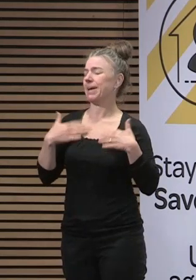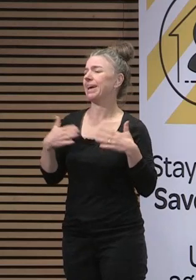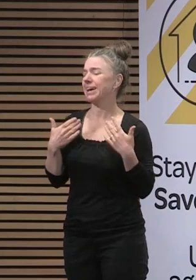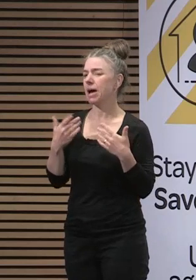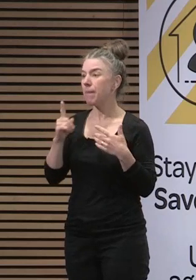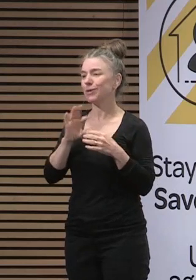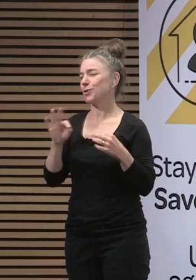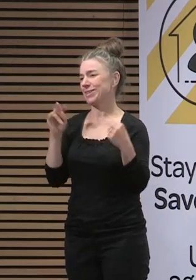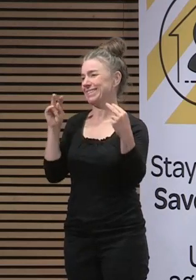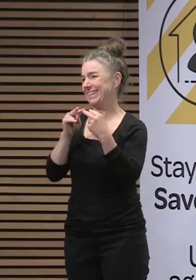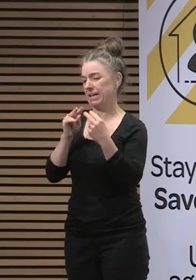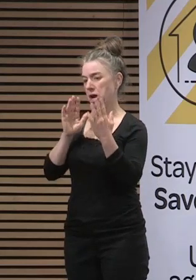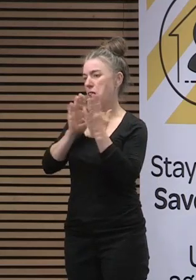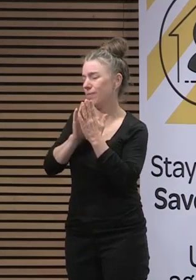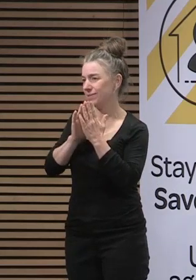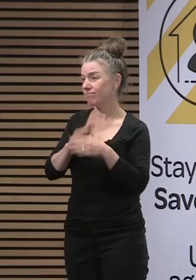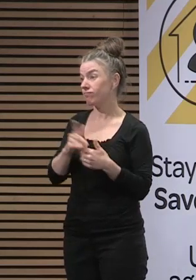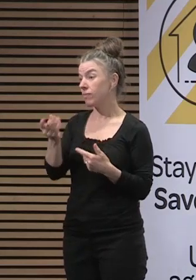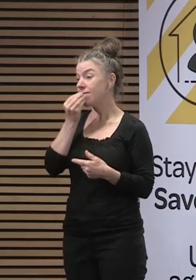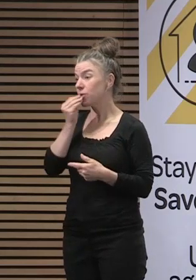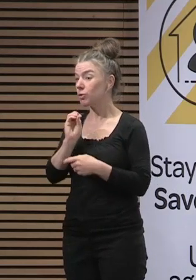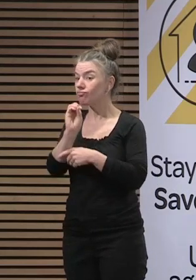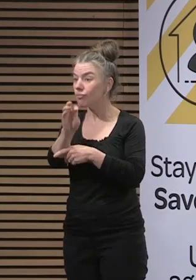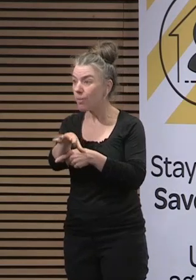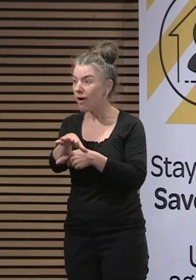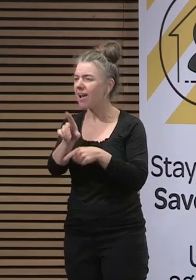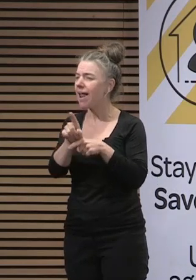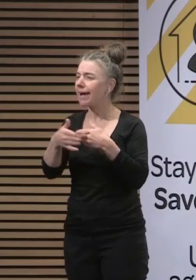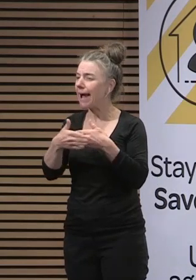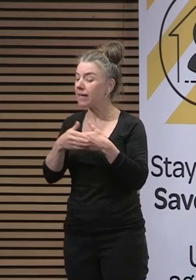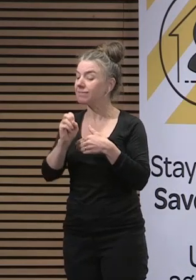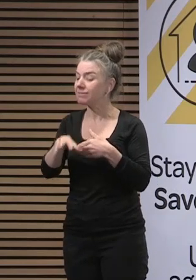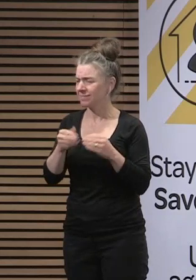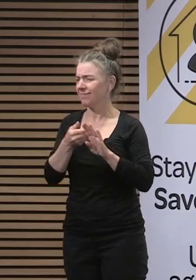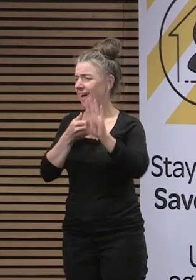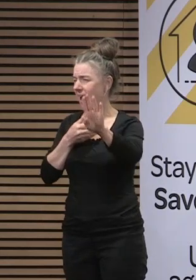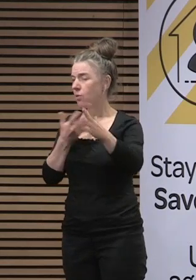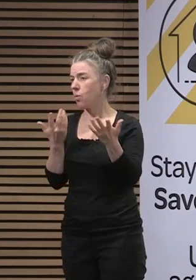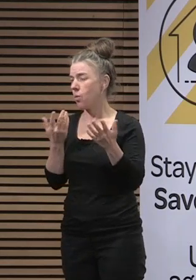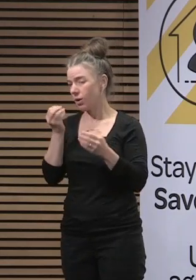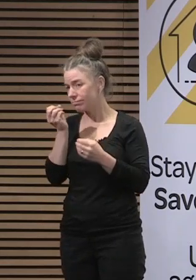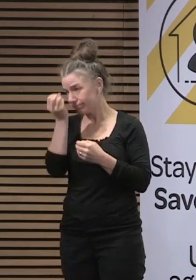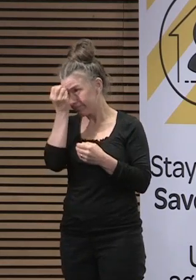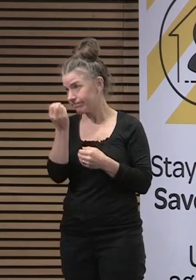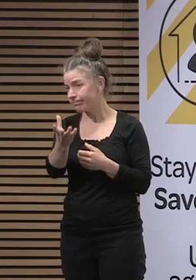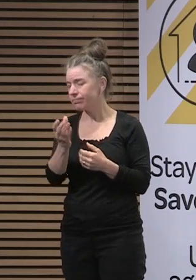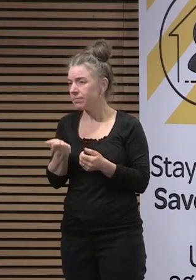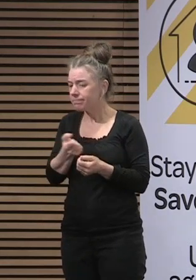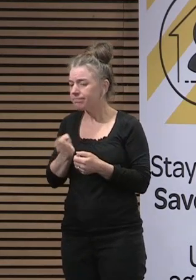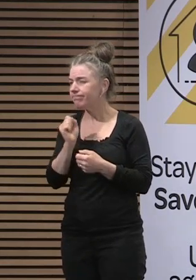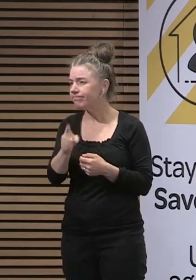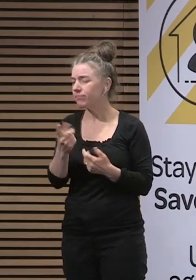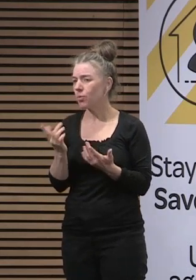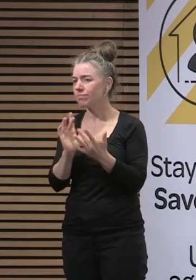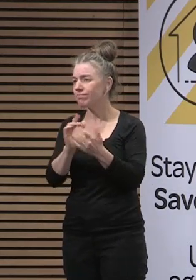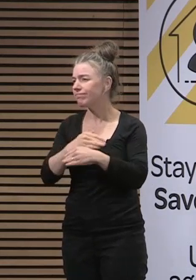contact, whether it's dropping food at the gate or leaving messages. Today's death is a reminder of the fight that we